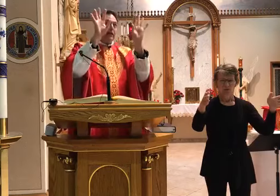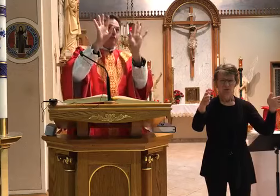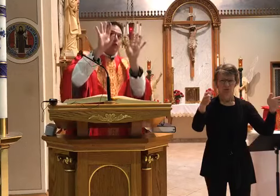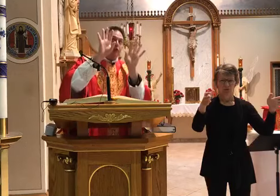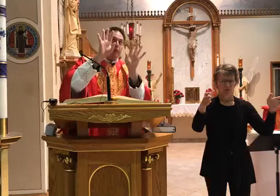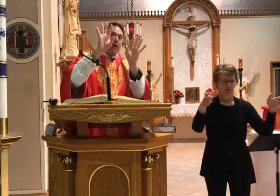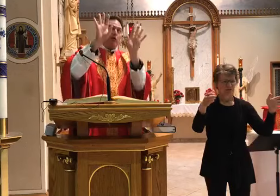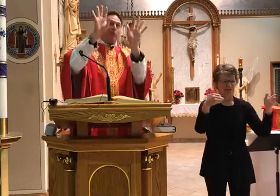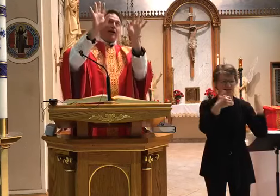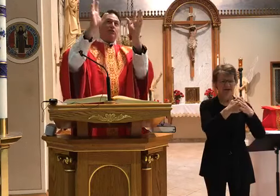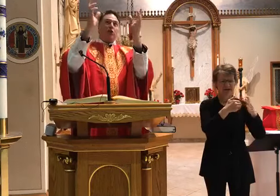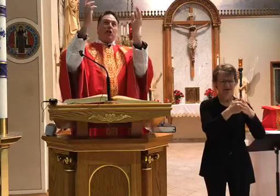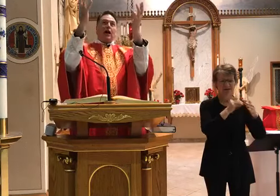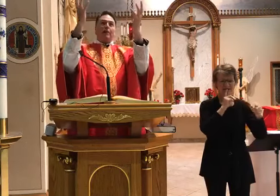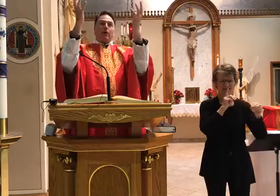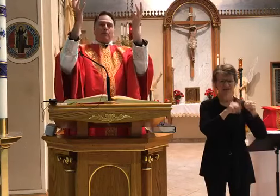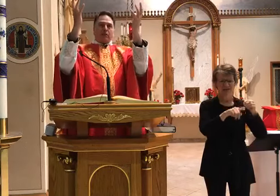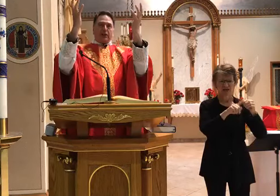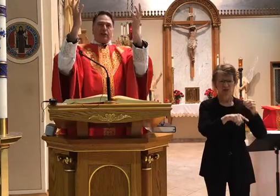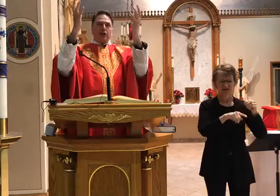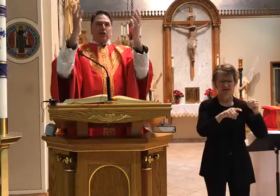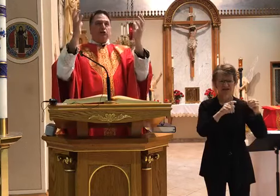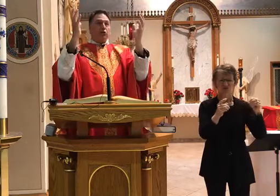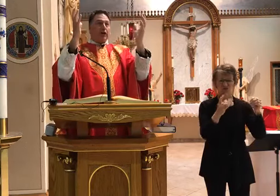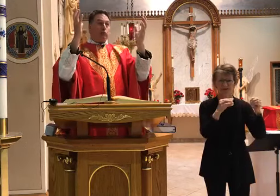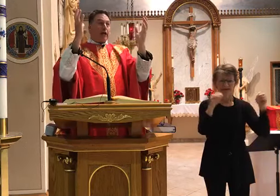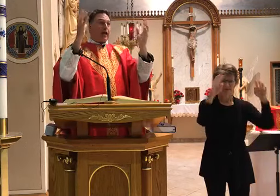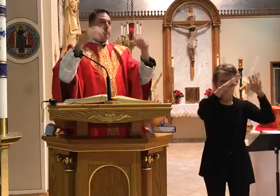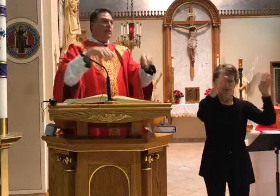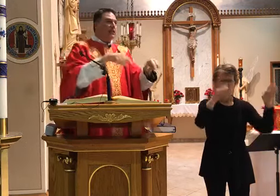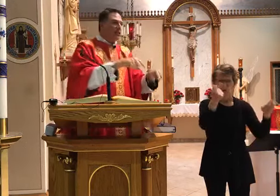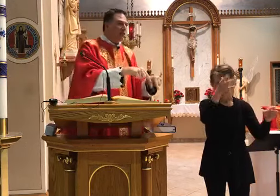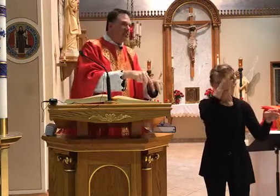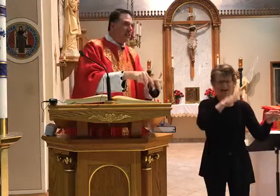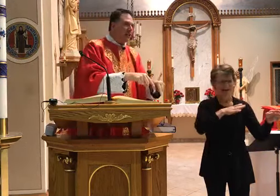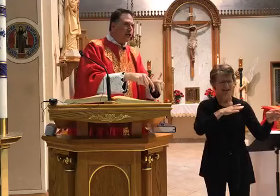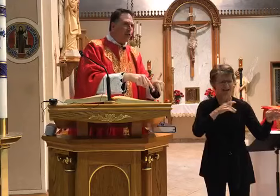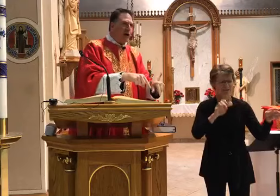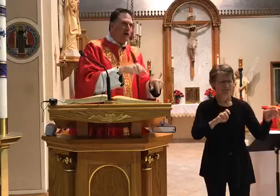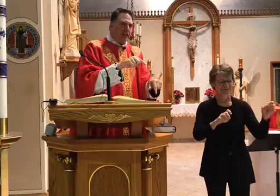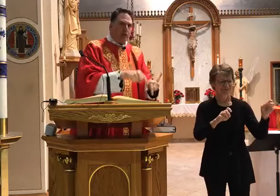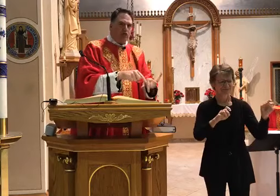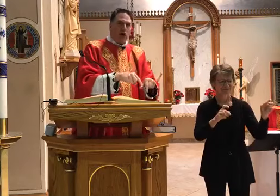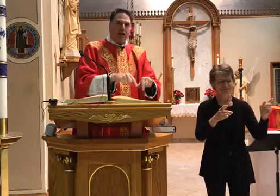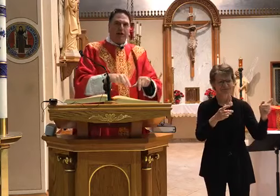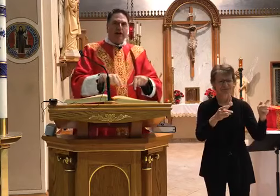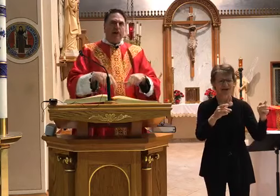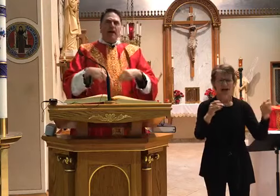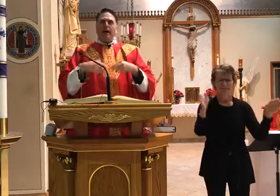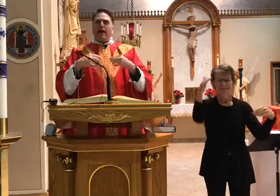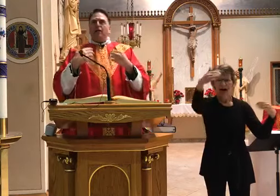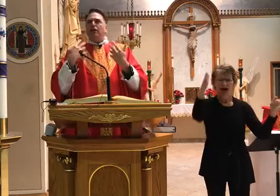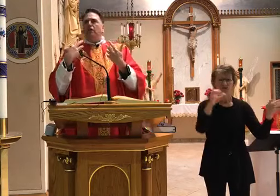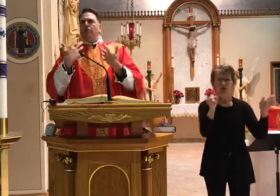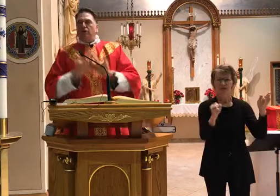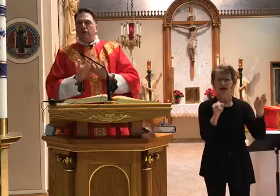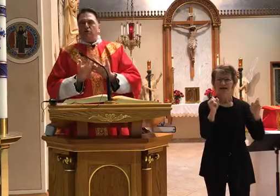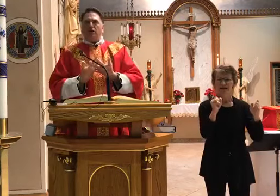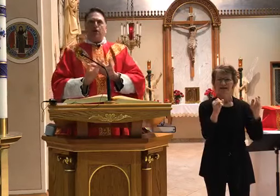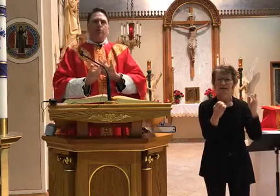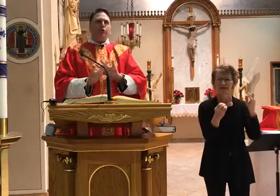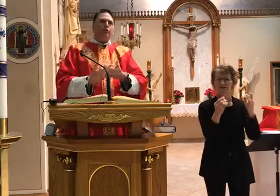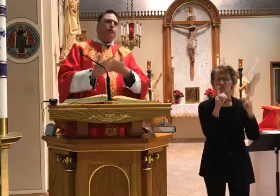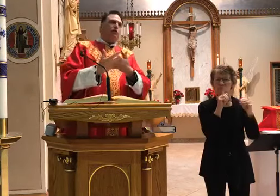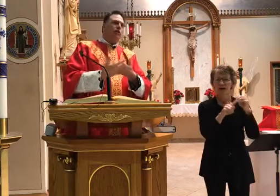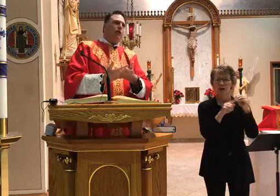and for the tomato plant to climb up in there so that what happens that they don't sit on the ground and get rotted. And he built